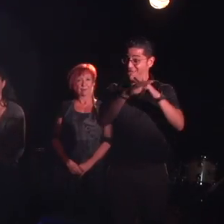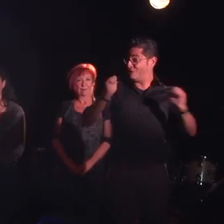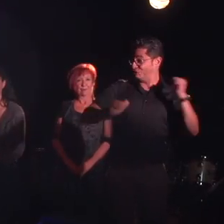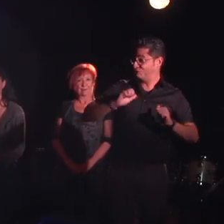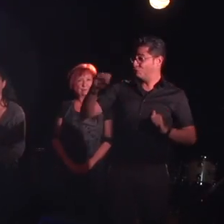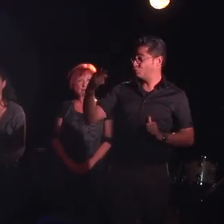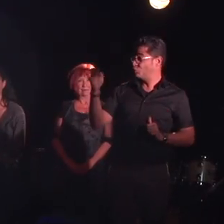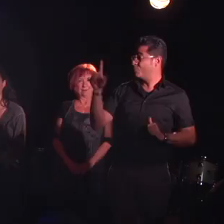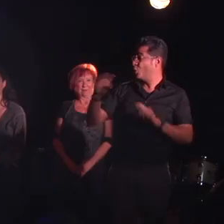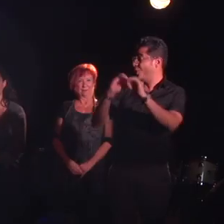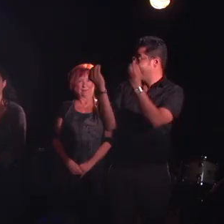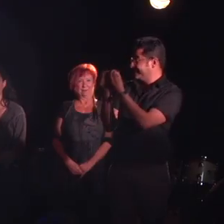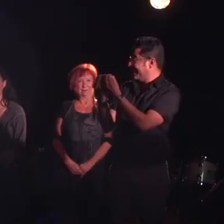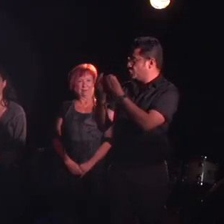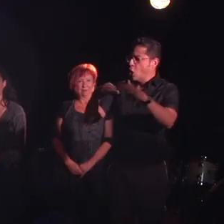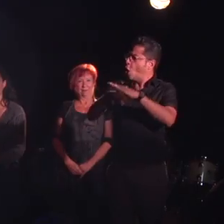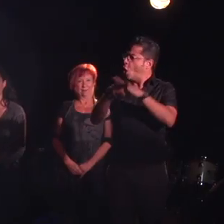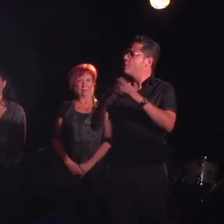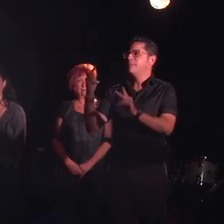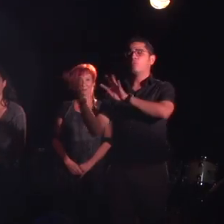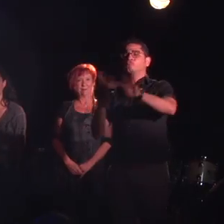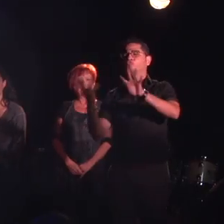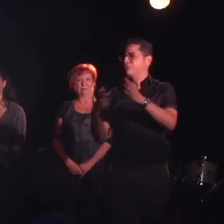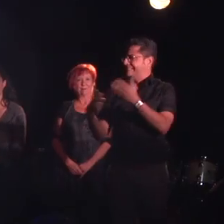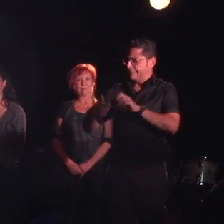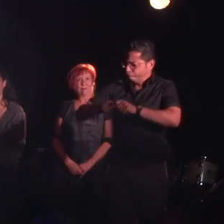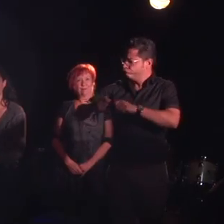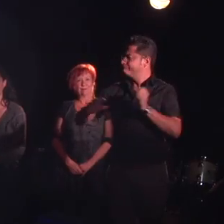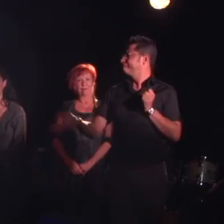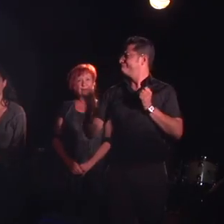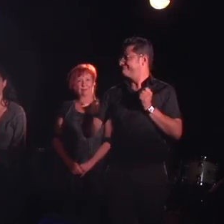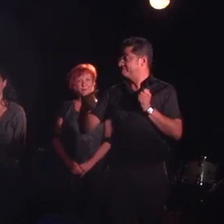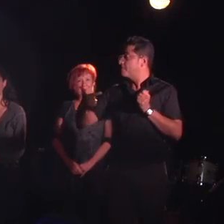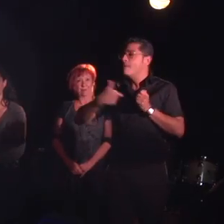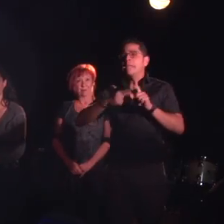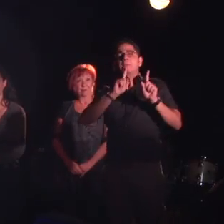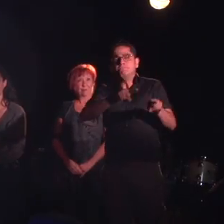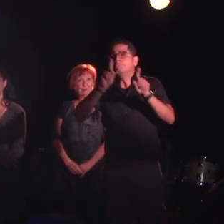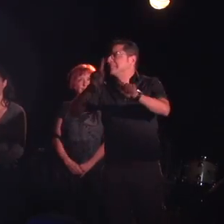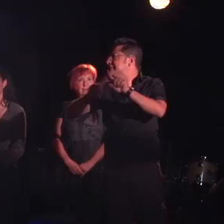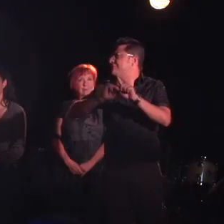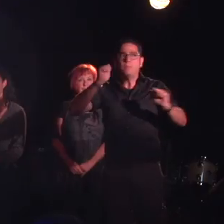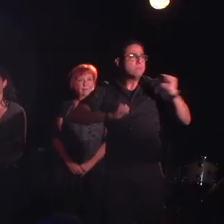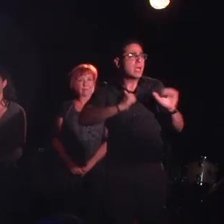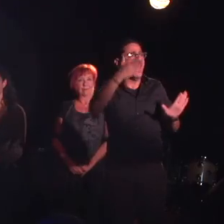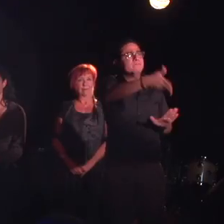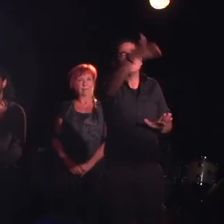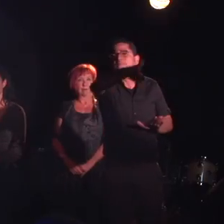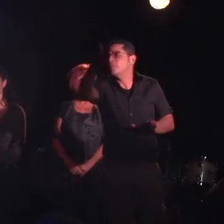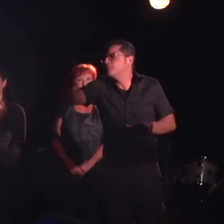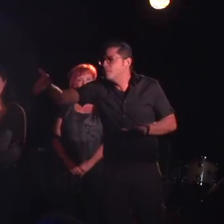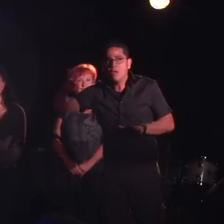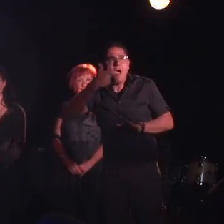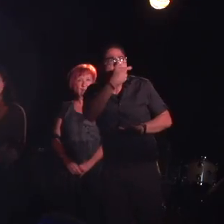Schubert Organization gave me the opportunity to see and learn from virtually every show that opened on Broadway